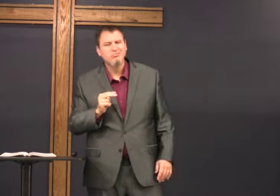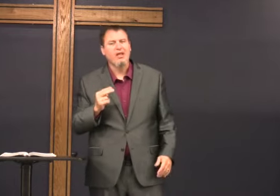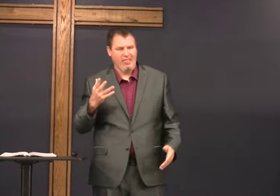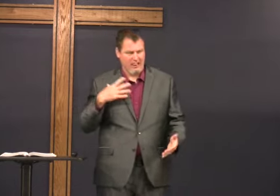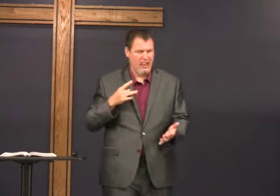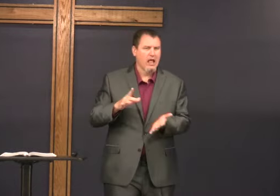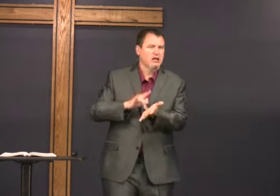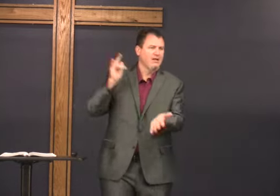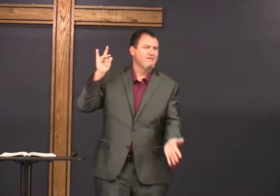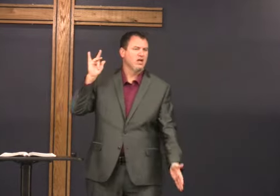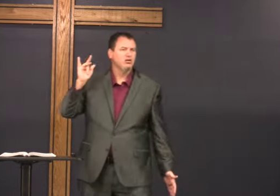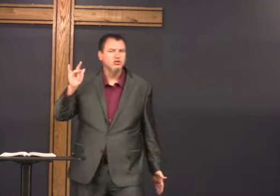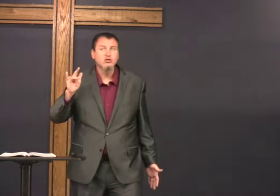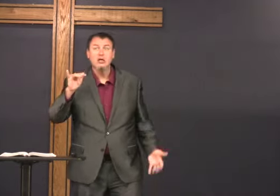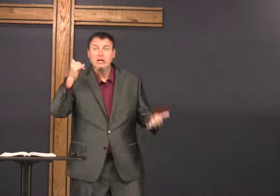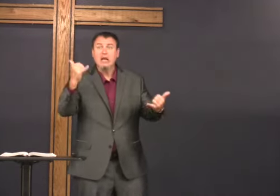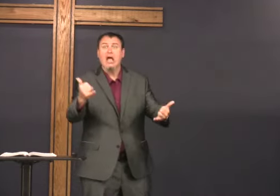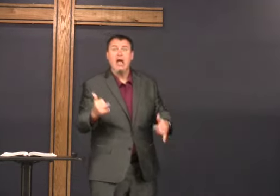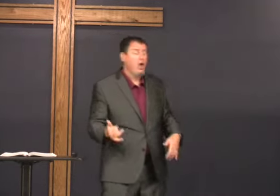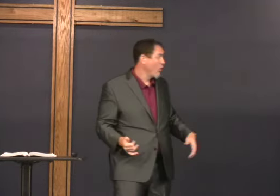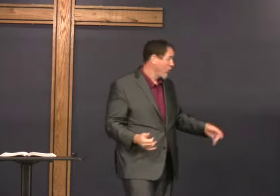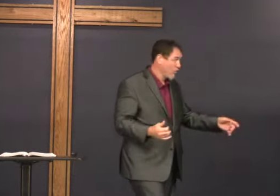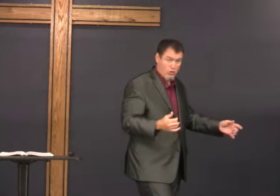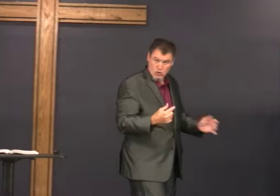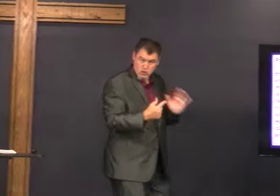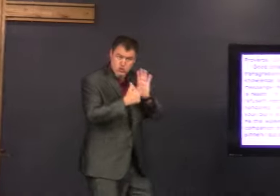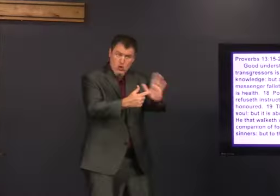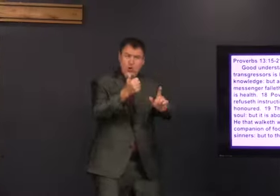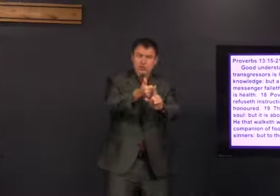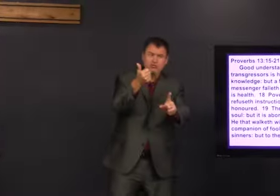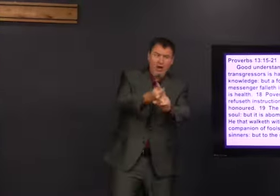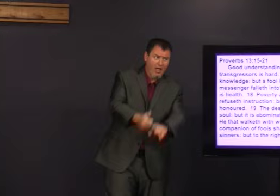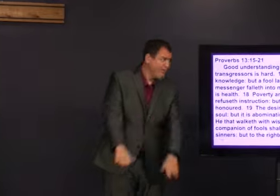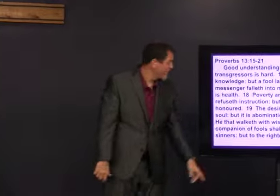They don't like to negotiate. They like to take advantage of people.